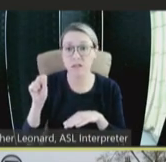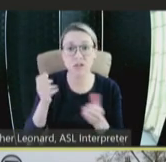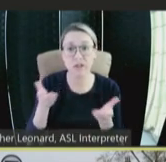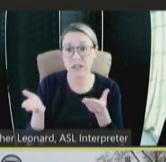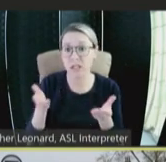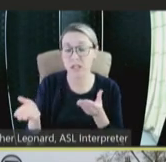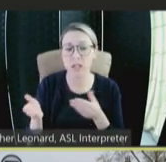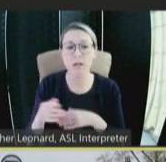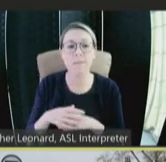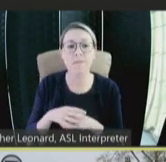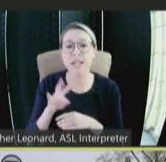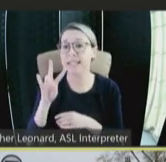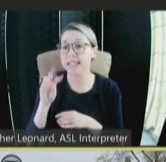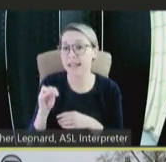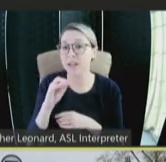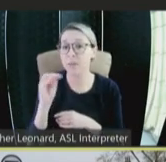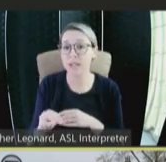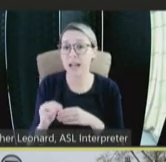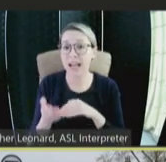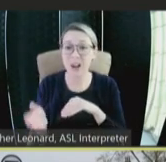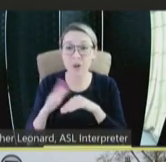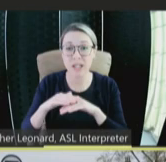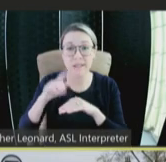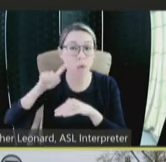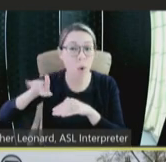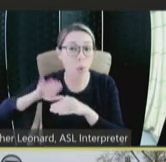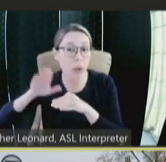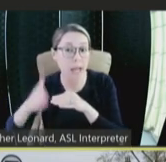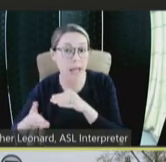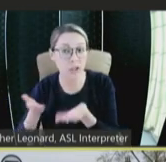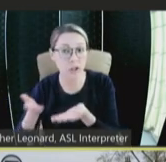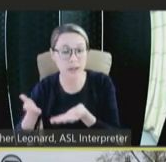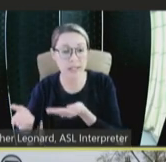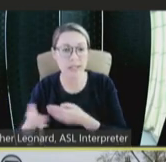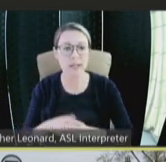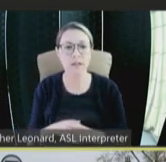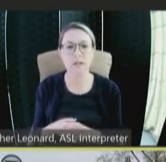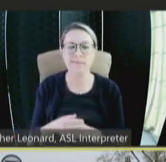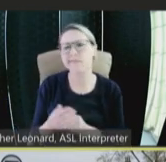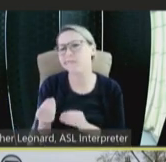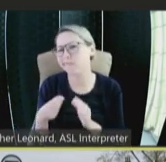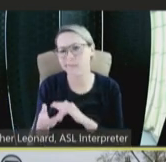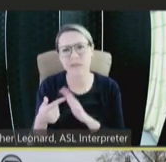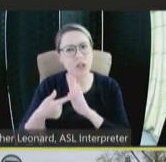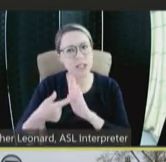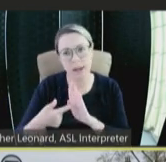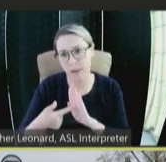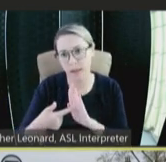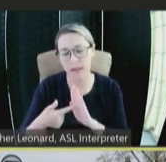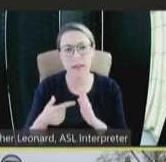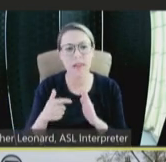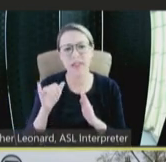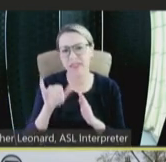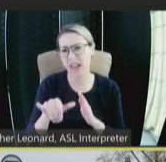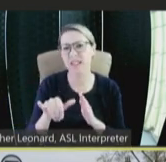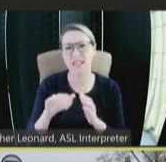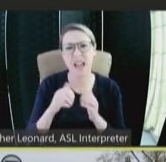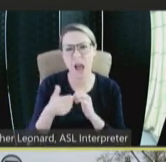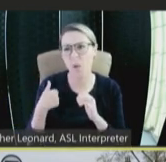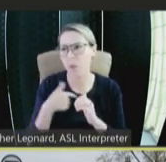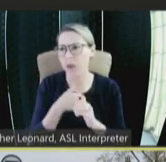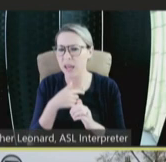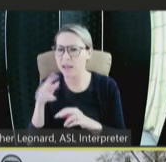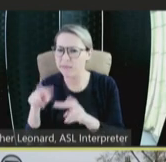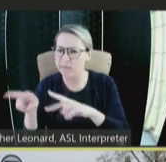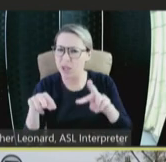a 70% increase in weekend service, and just an example of how we're looking at new job centers